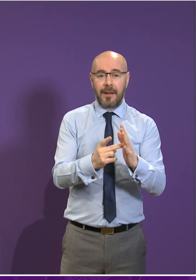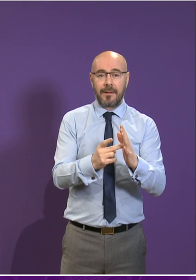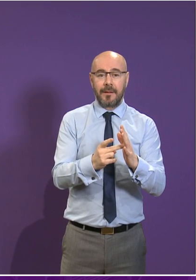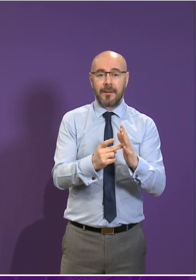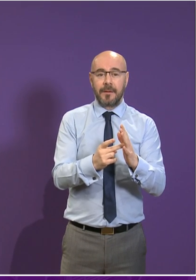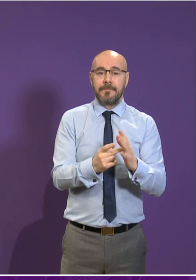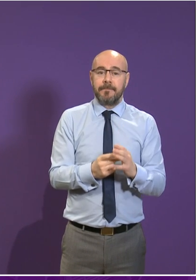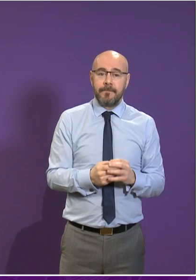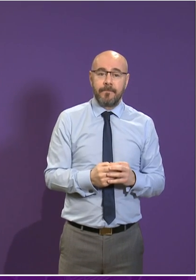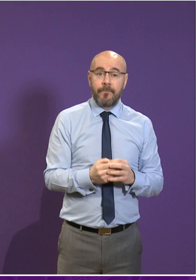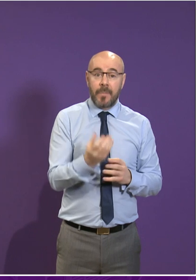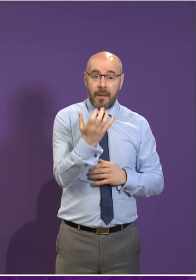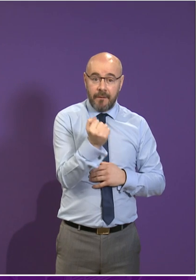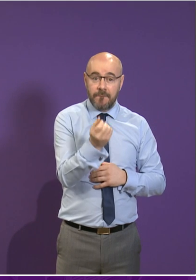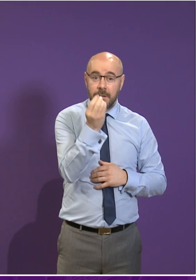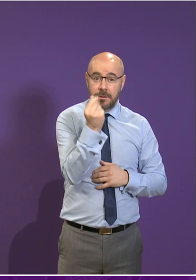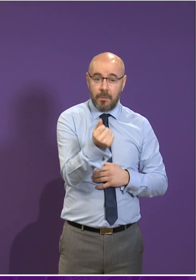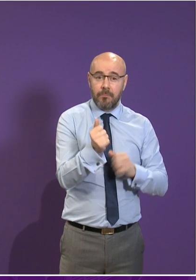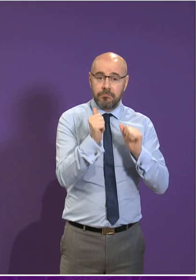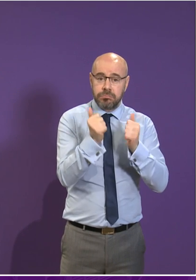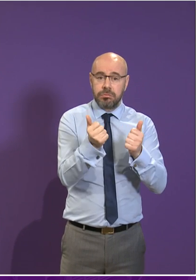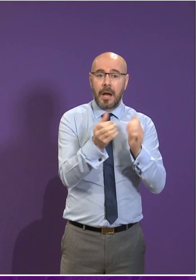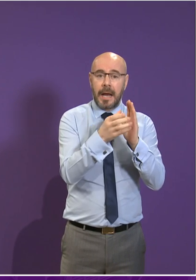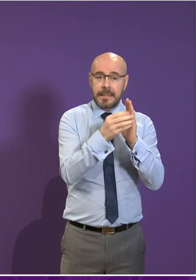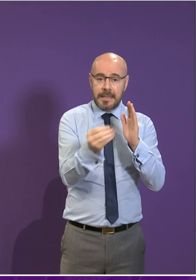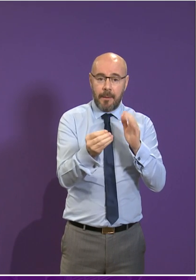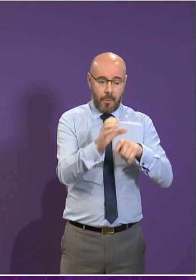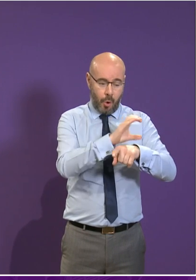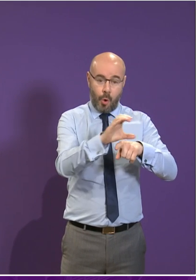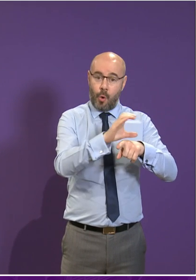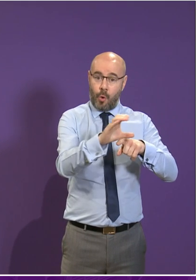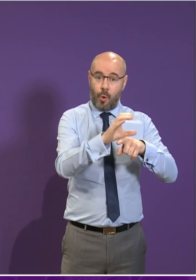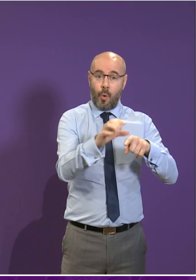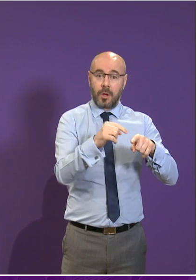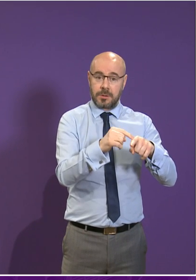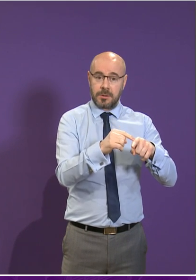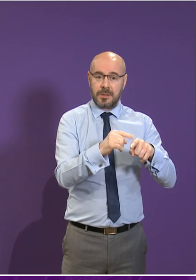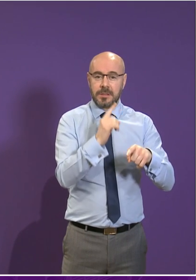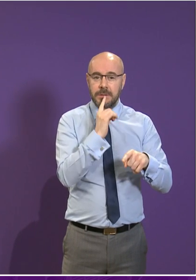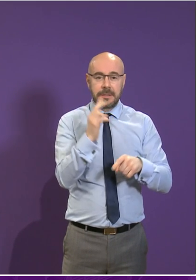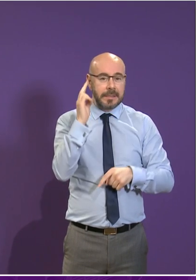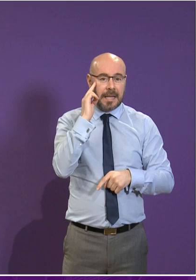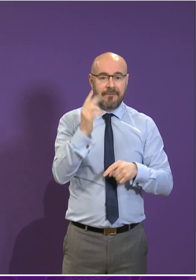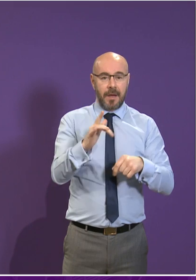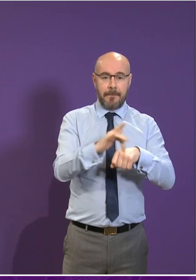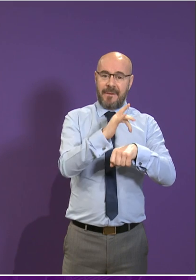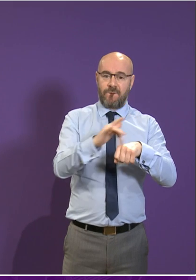There are some very good examples of courses being the deaf performance course, the